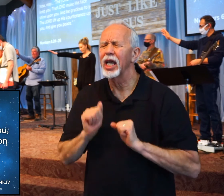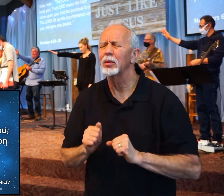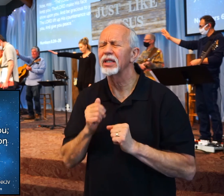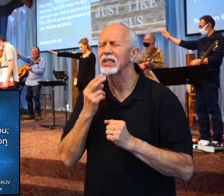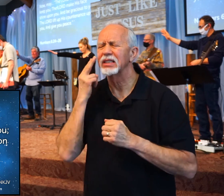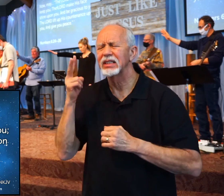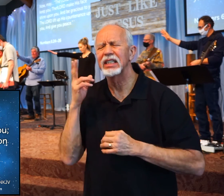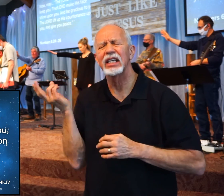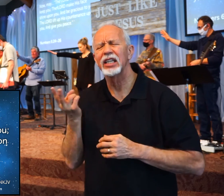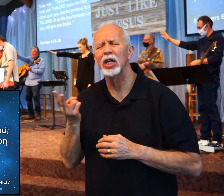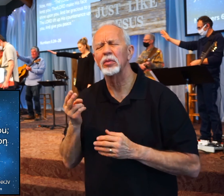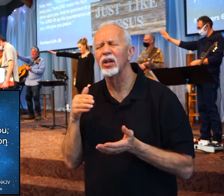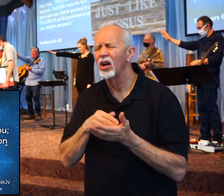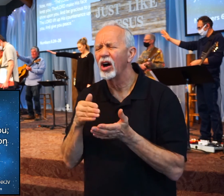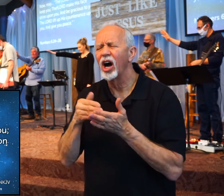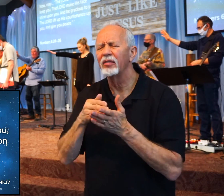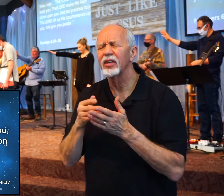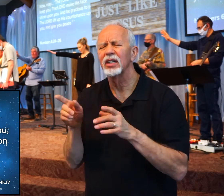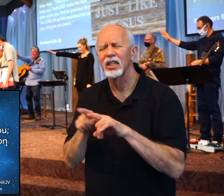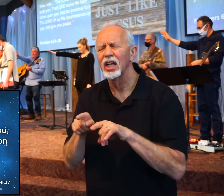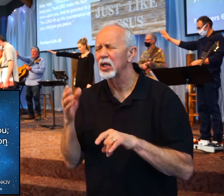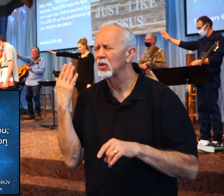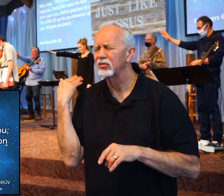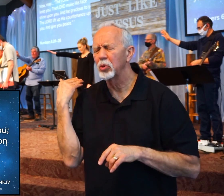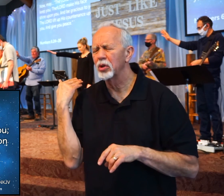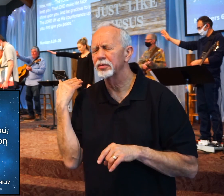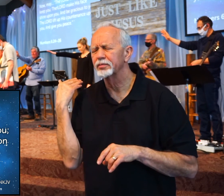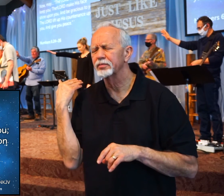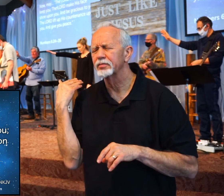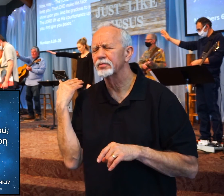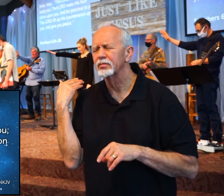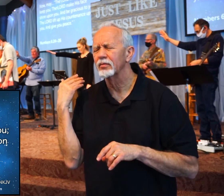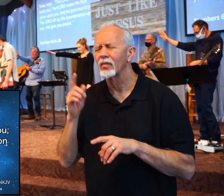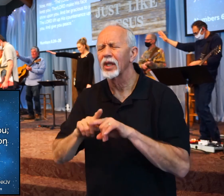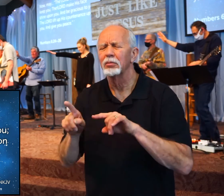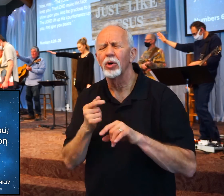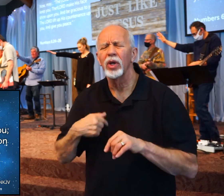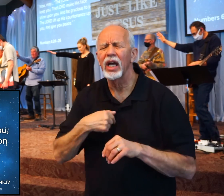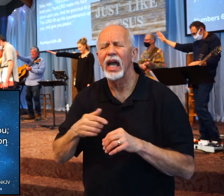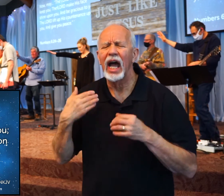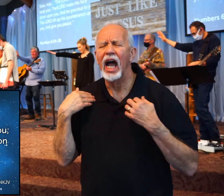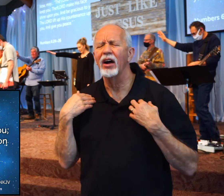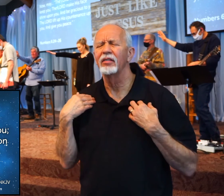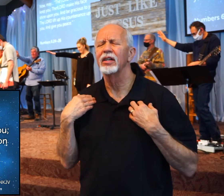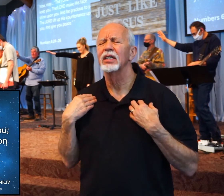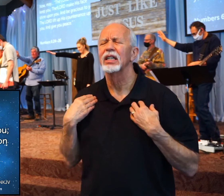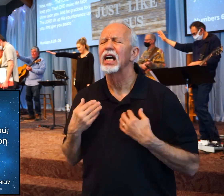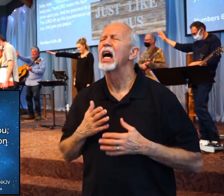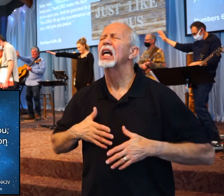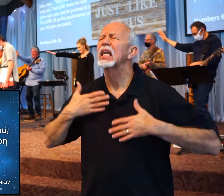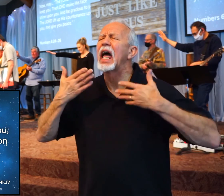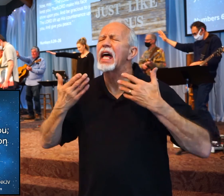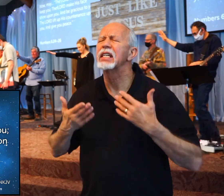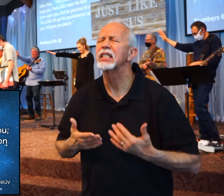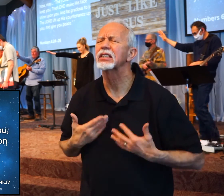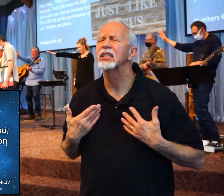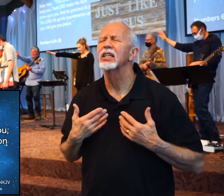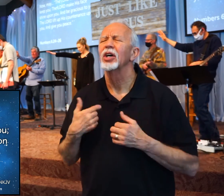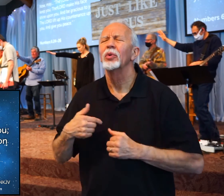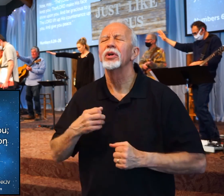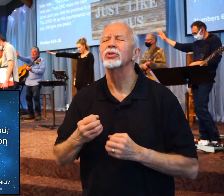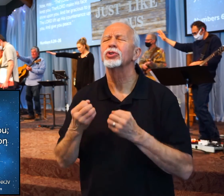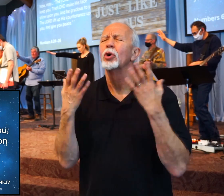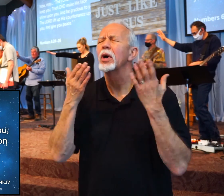and Susan as often as we have, but we have a profound gladness, and we are so